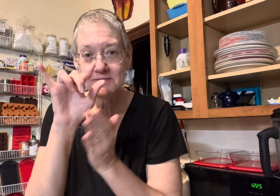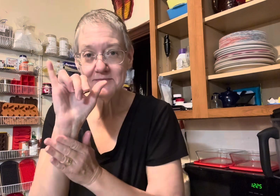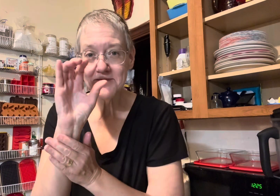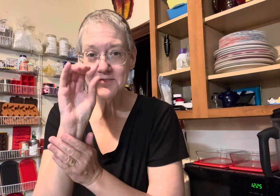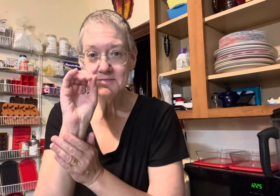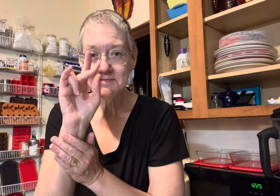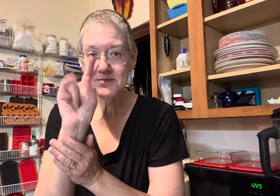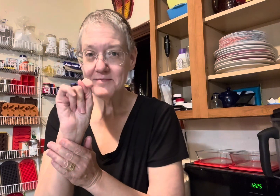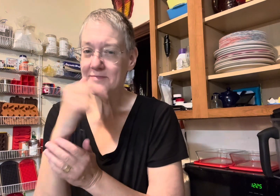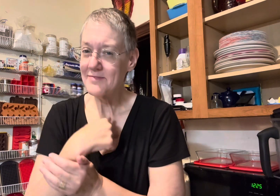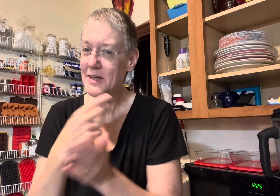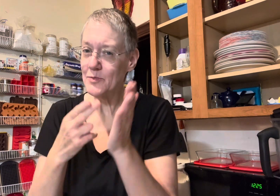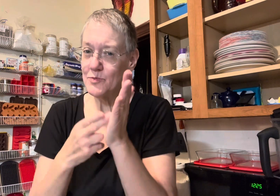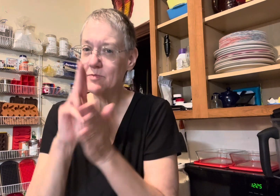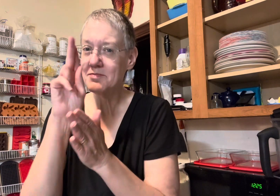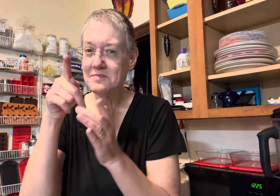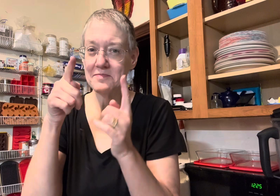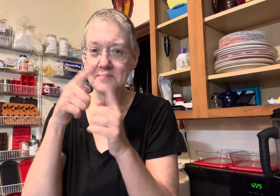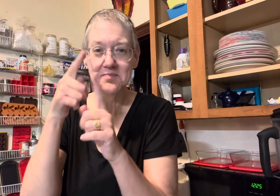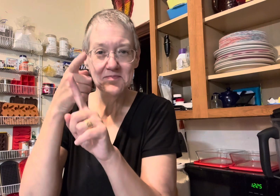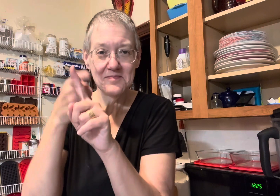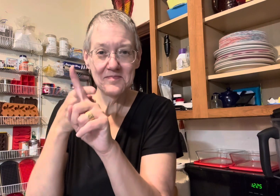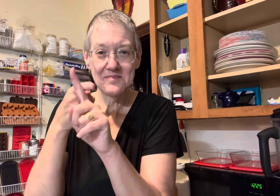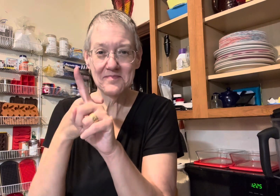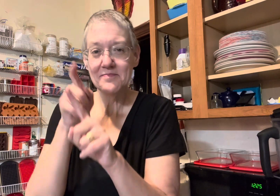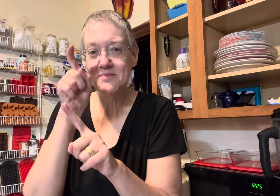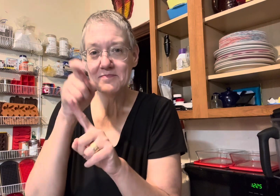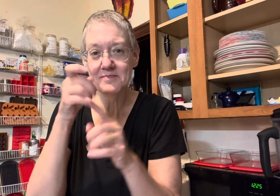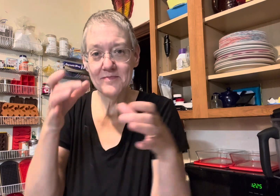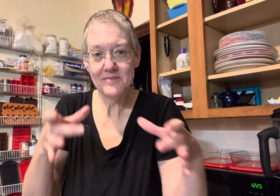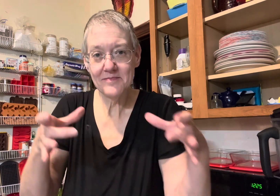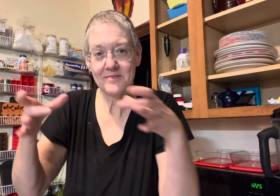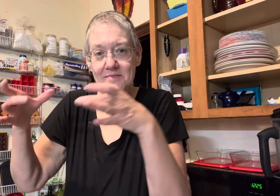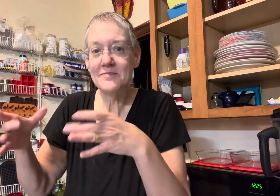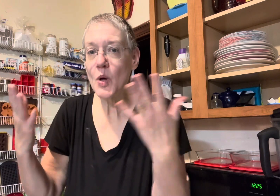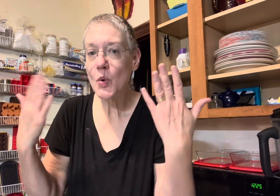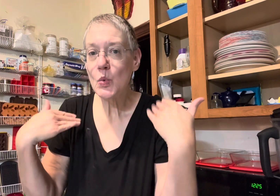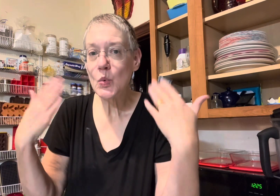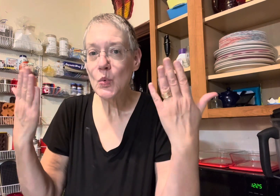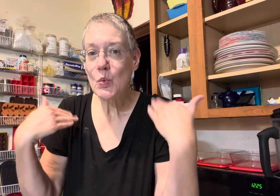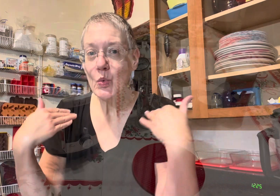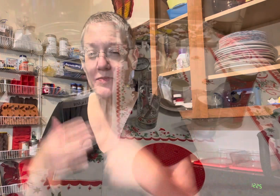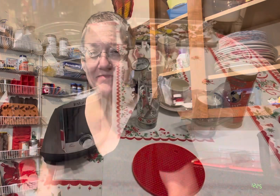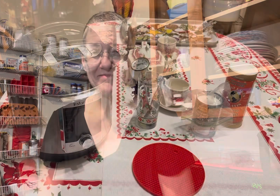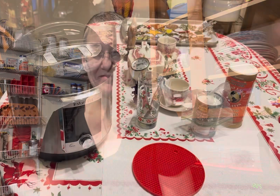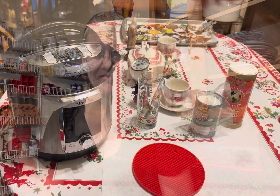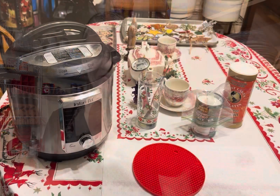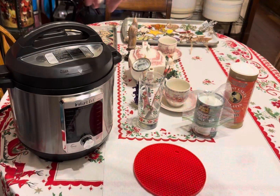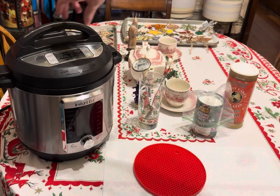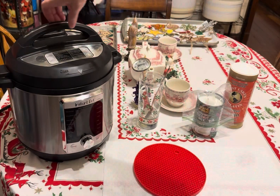go check on our yogurt. I'm pretty sure it's up to temperature, and we need to take it out to cool.